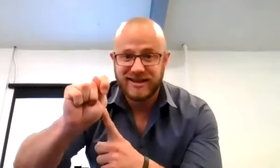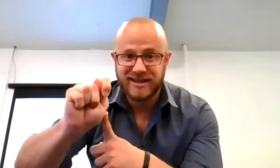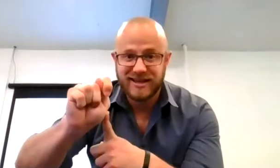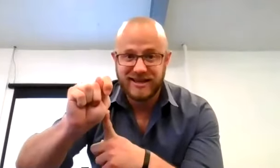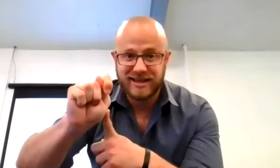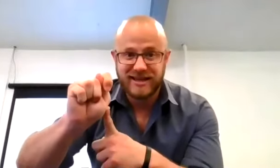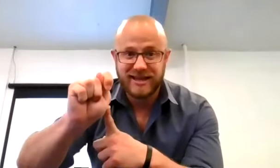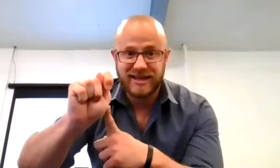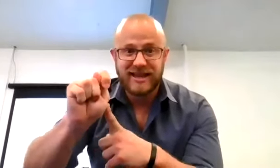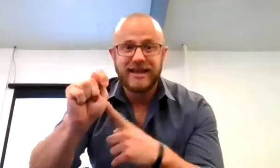T.